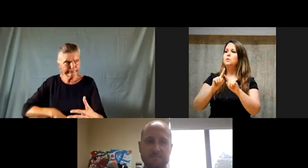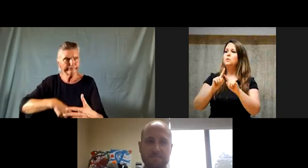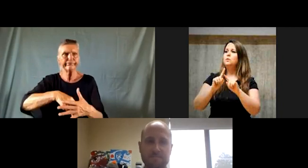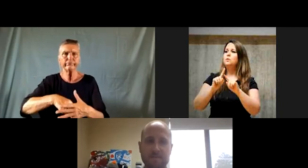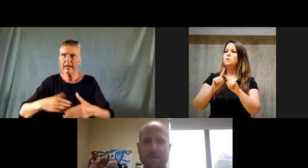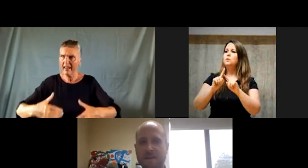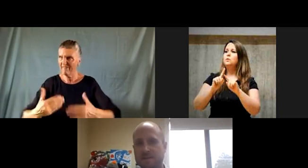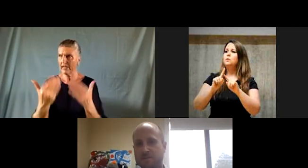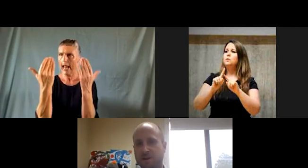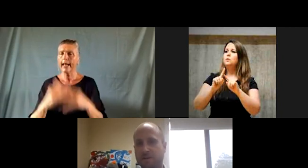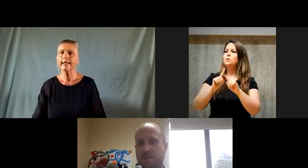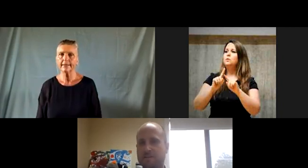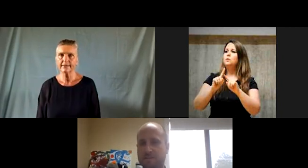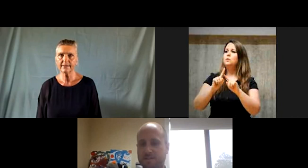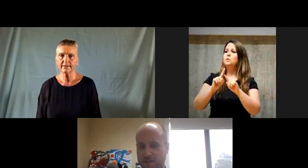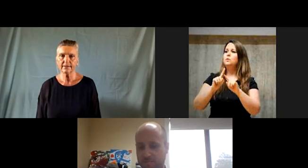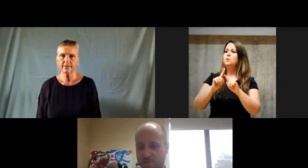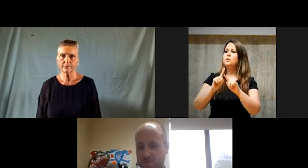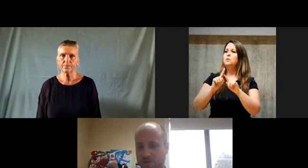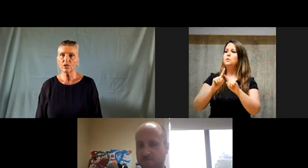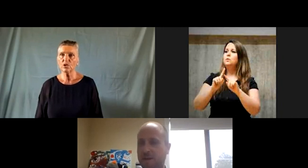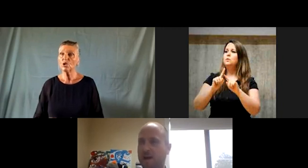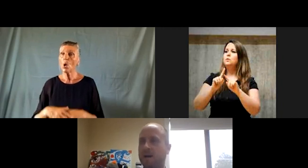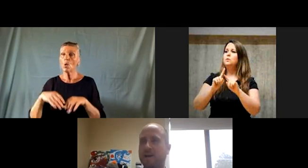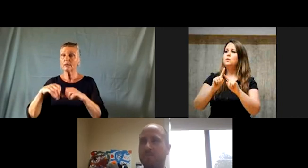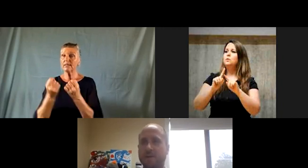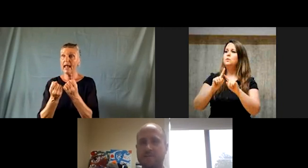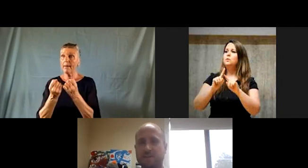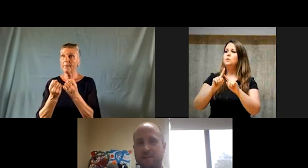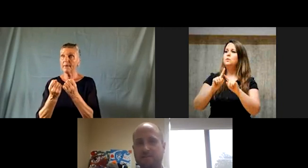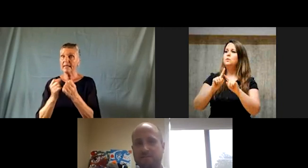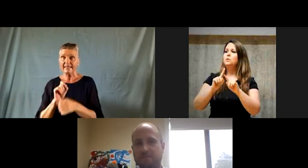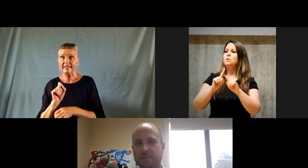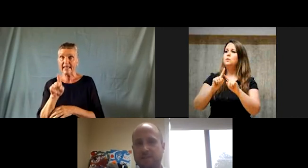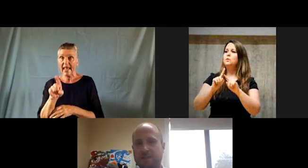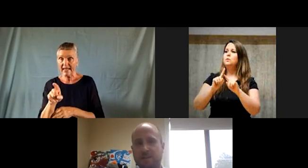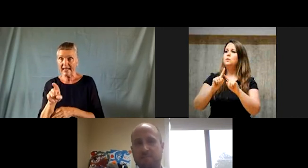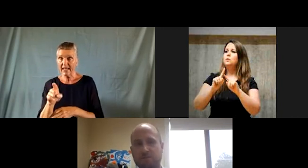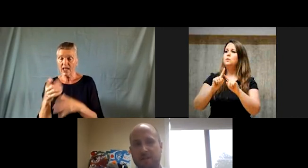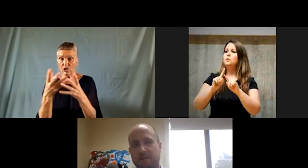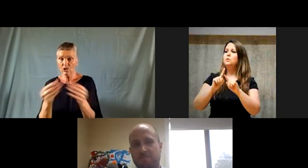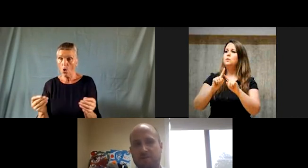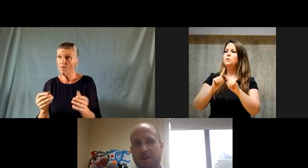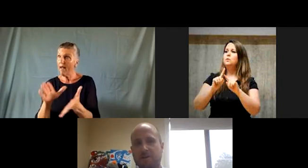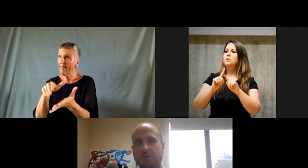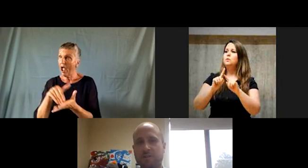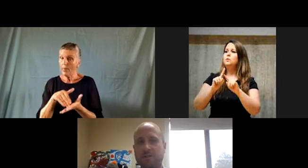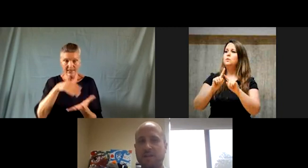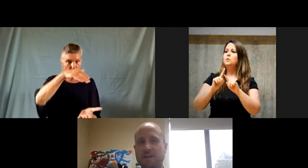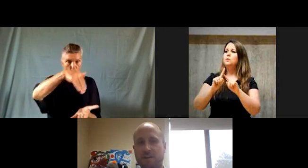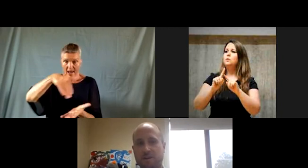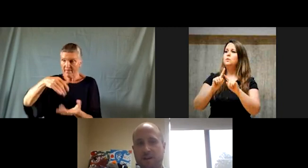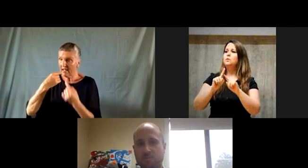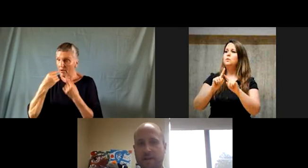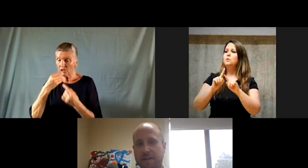basis. So Snap, Send, Solve are helping us to gather information directly from our